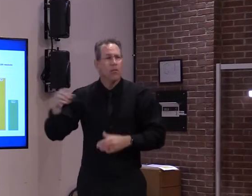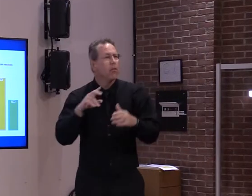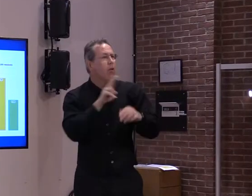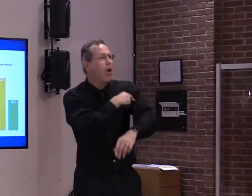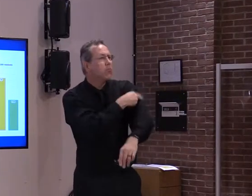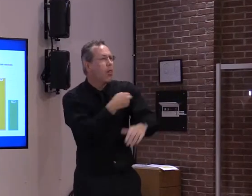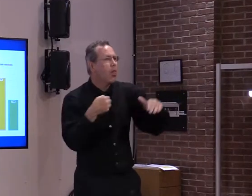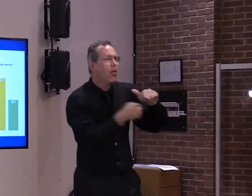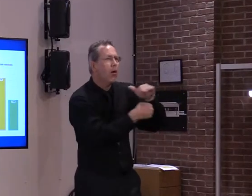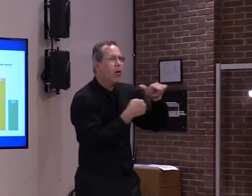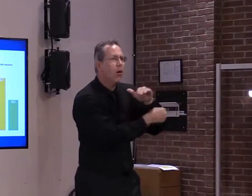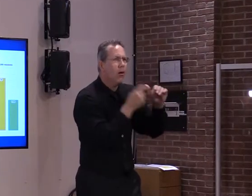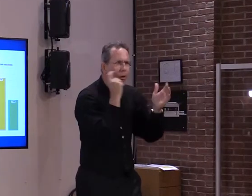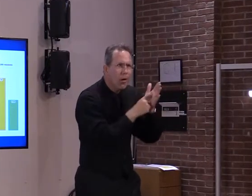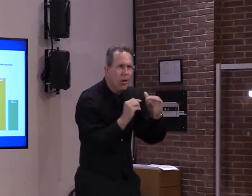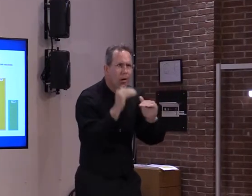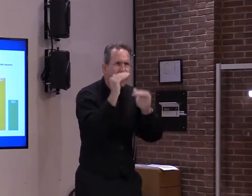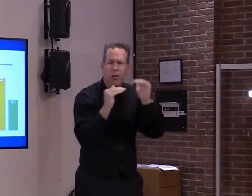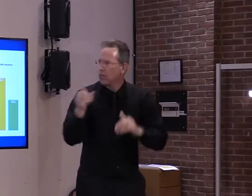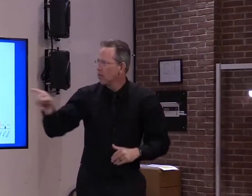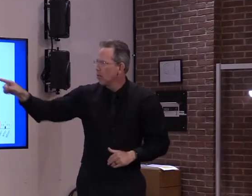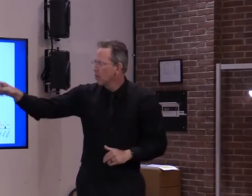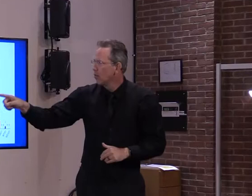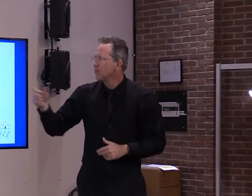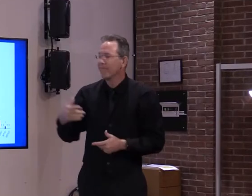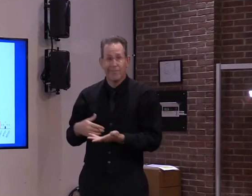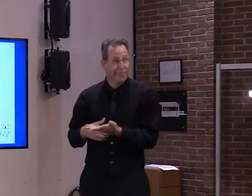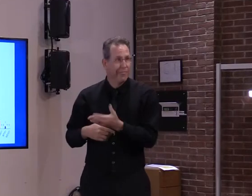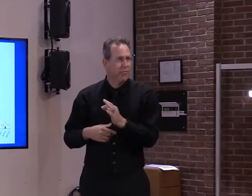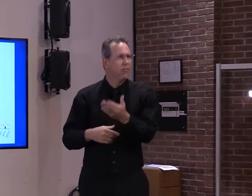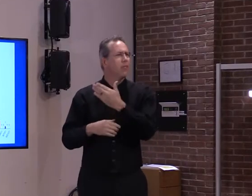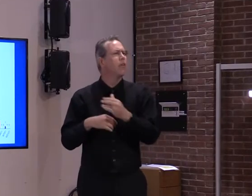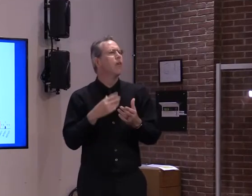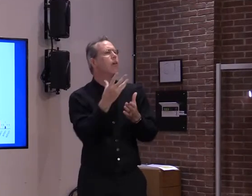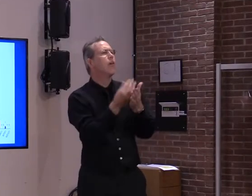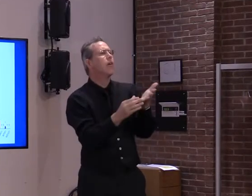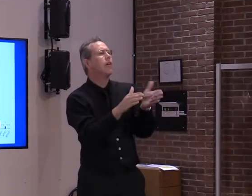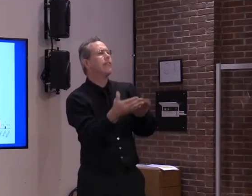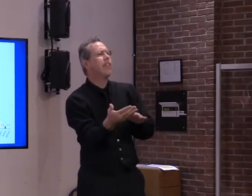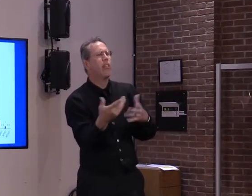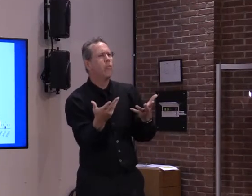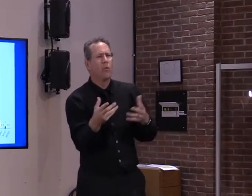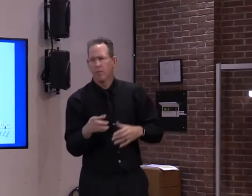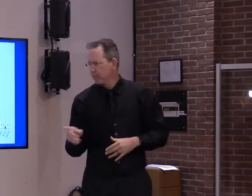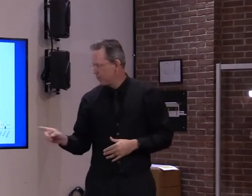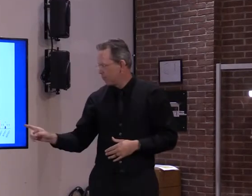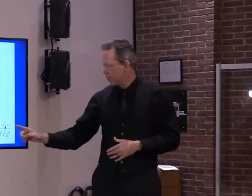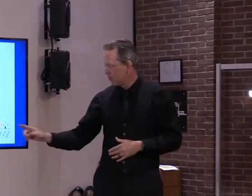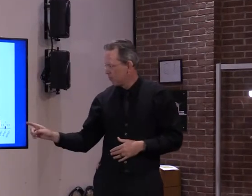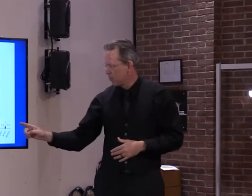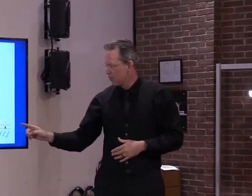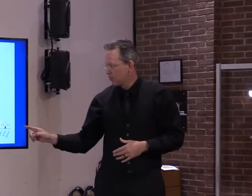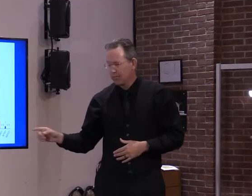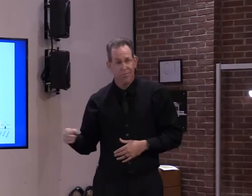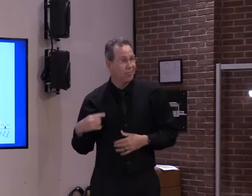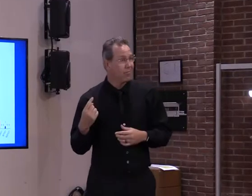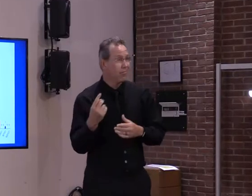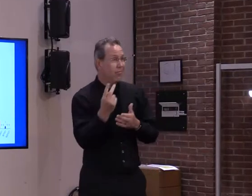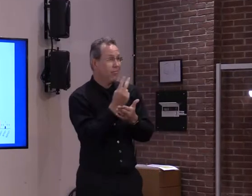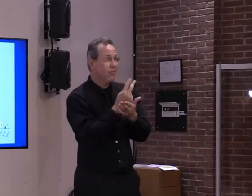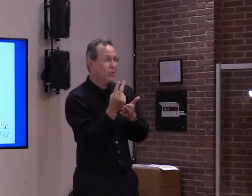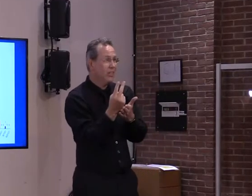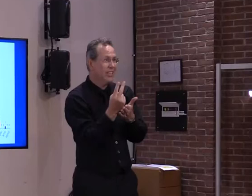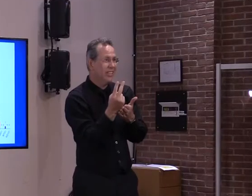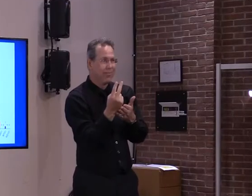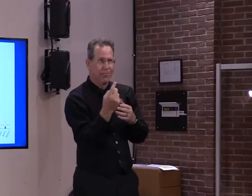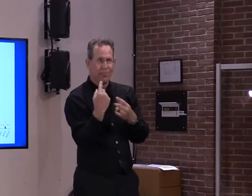power of the vaccine, where, as the governor mentioned, we have only had one COVID-19 death in the past 5 weeks. And we are now